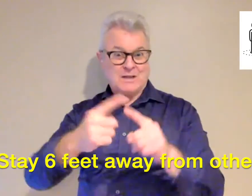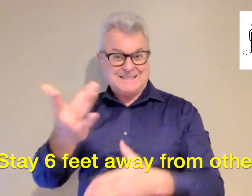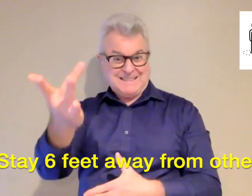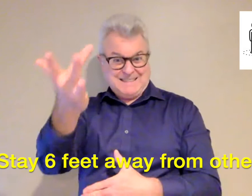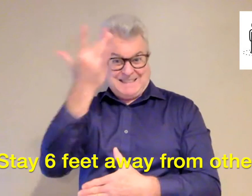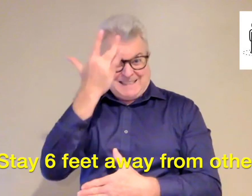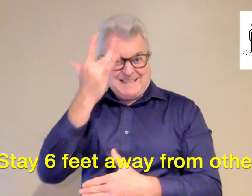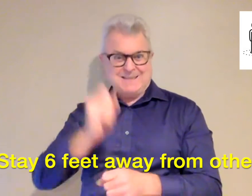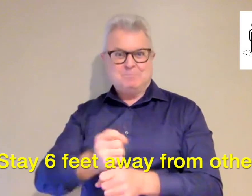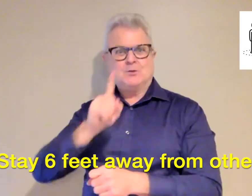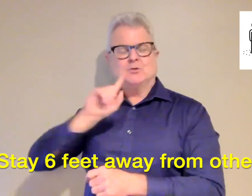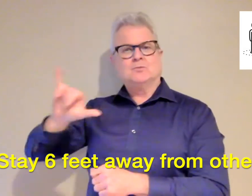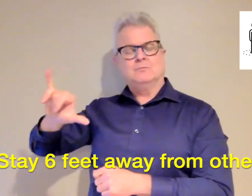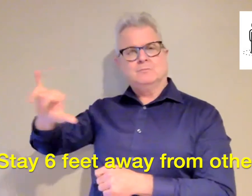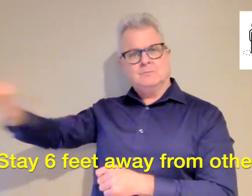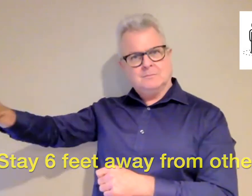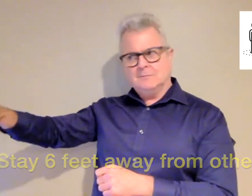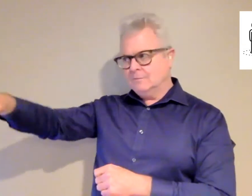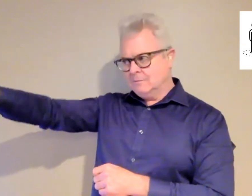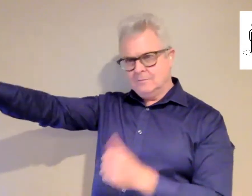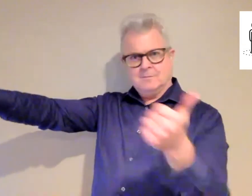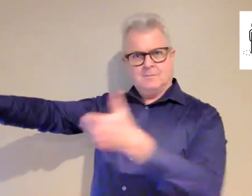When you know that someone in your family or perhaps a friend is sick,